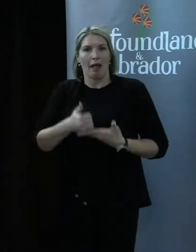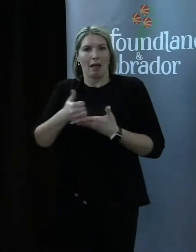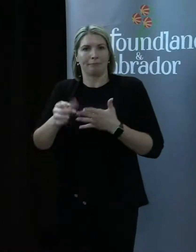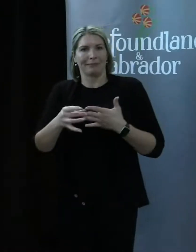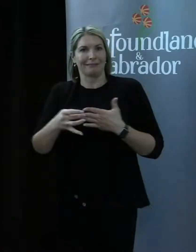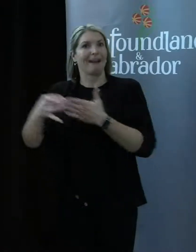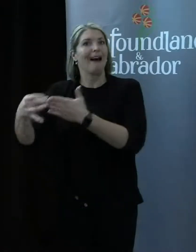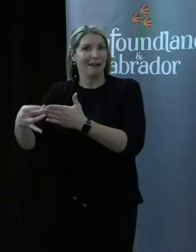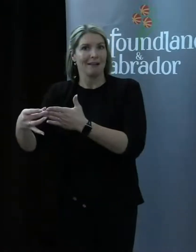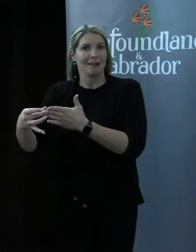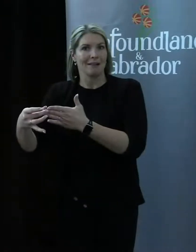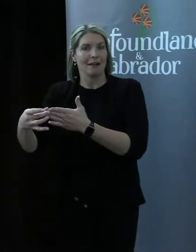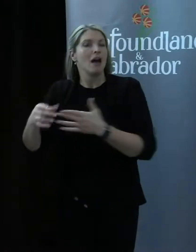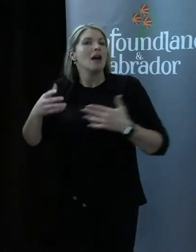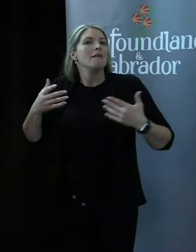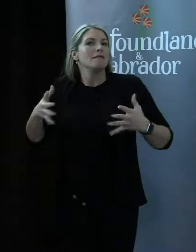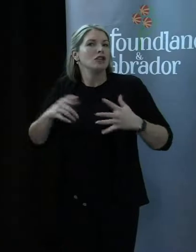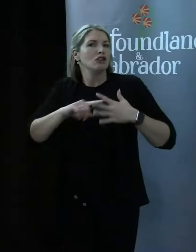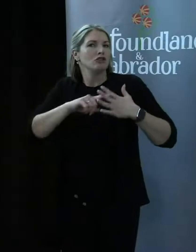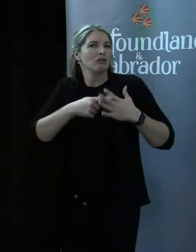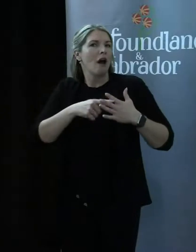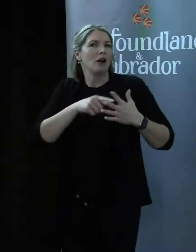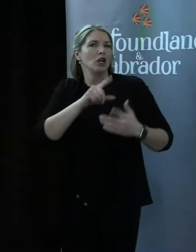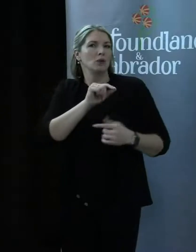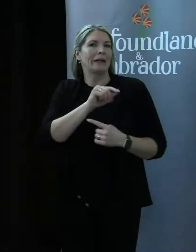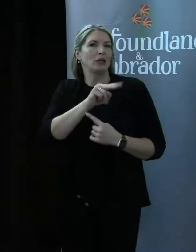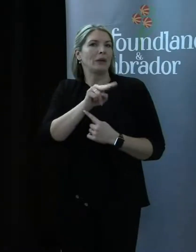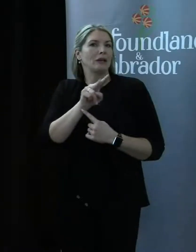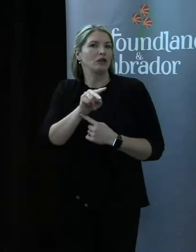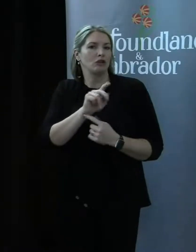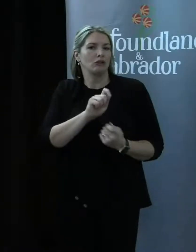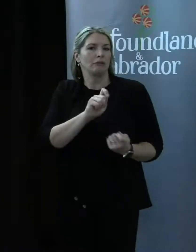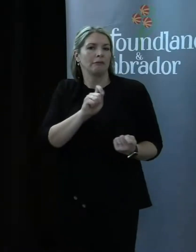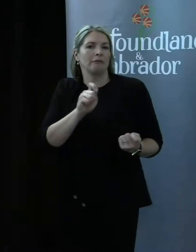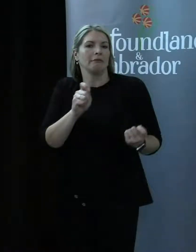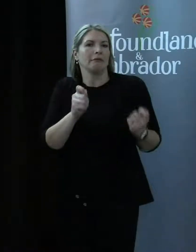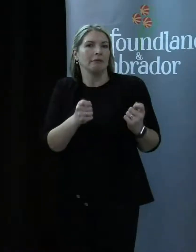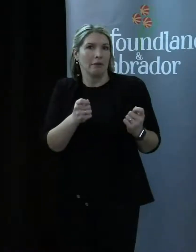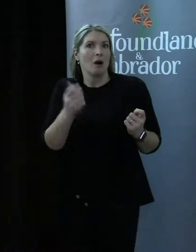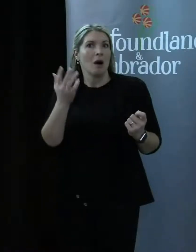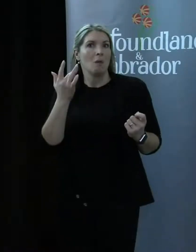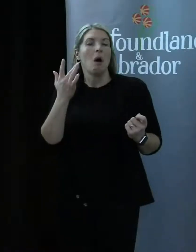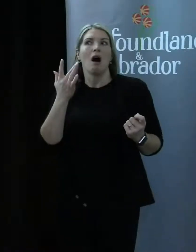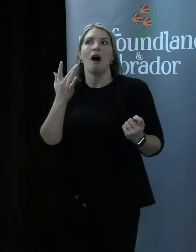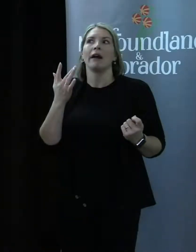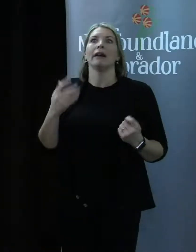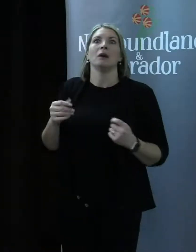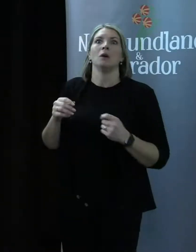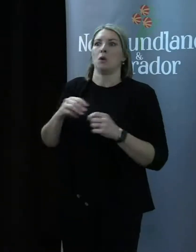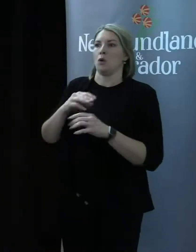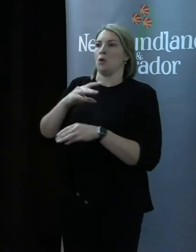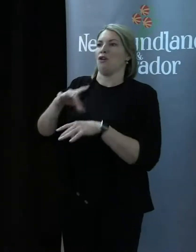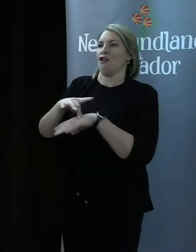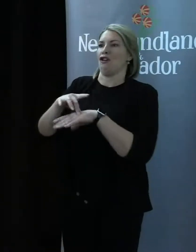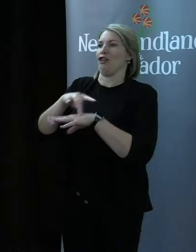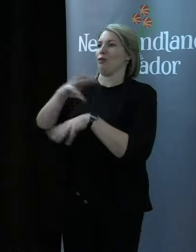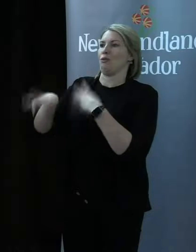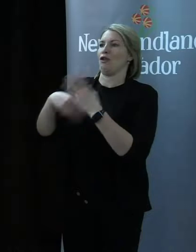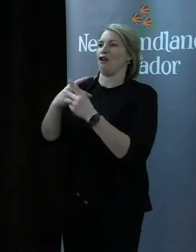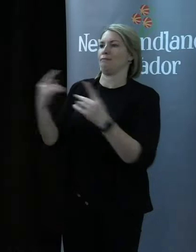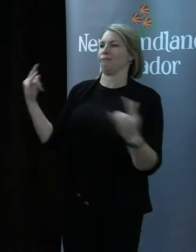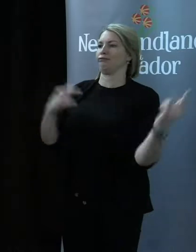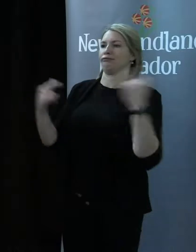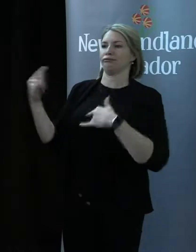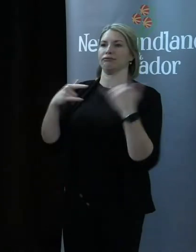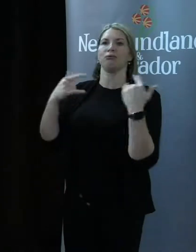this transition phase have already begun in 2022, as our tourism businesses welcome the world back to Newfoundland and Labrador.